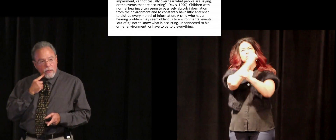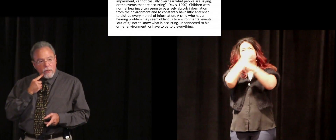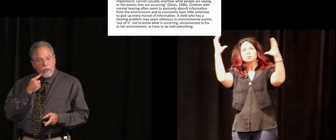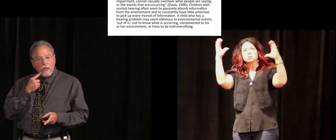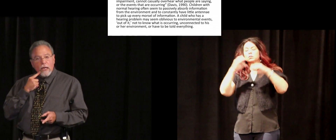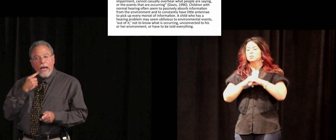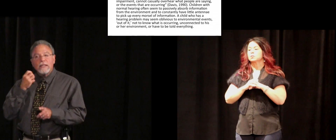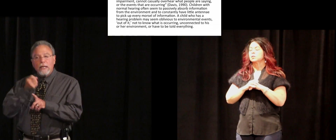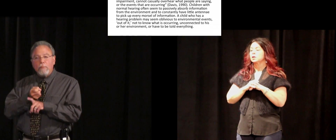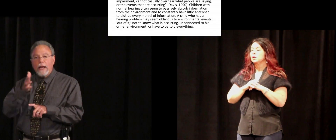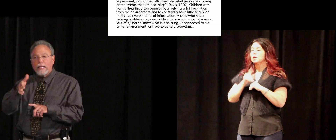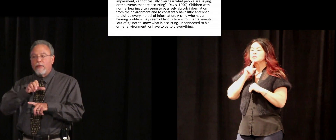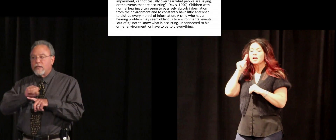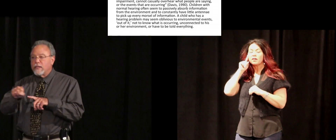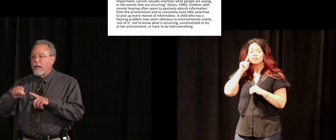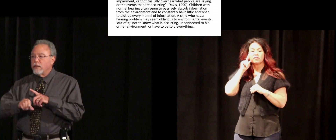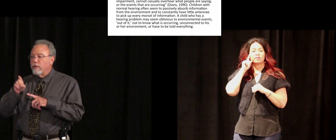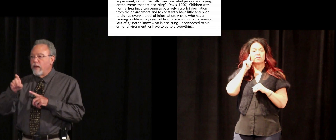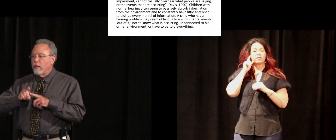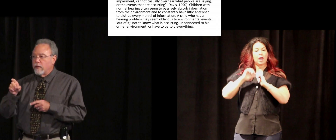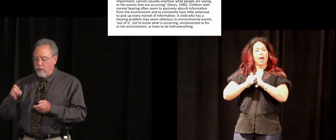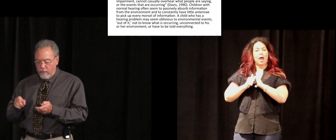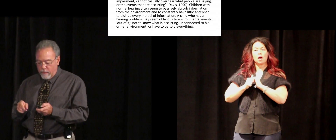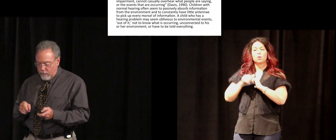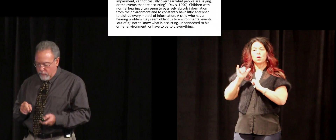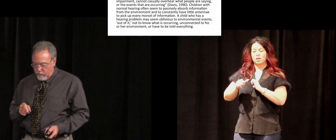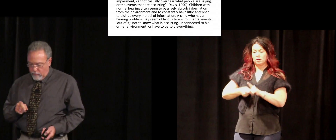It's very difficult to know what to do.